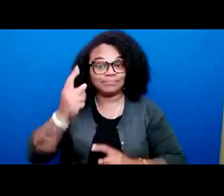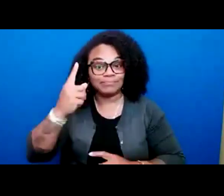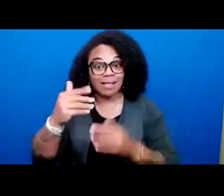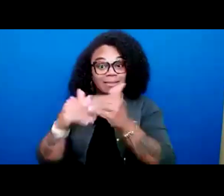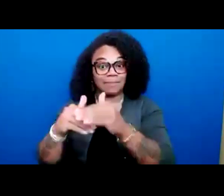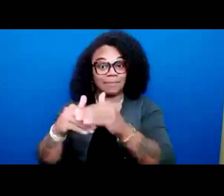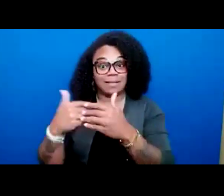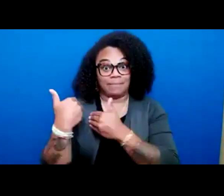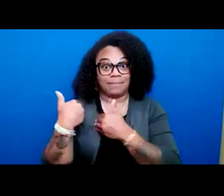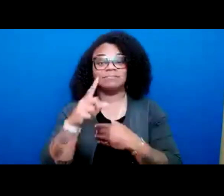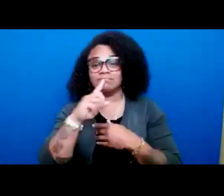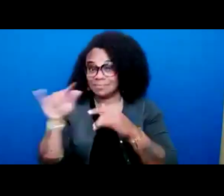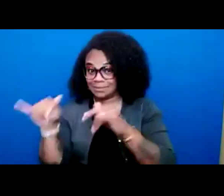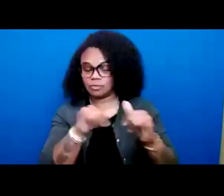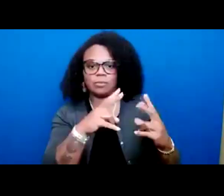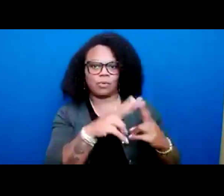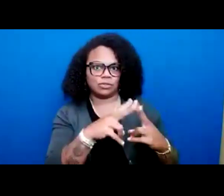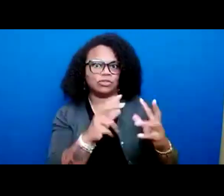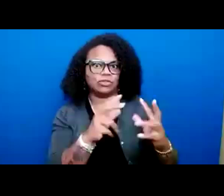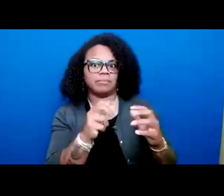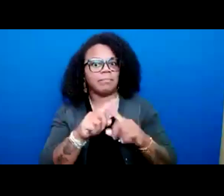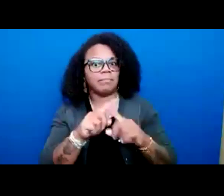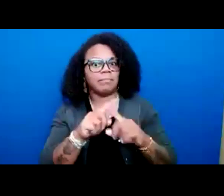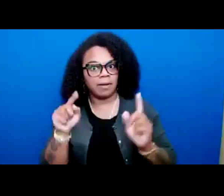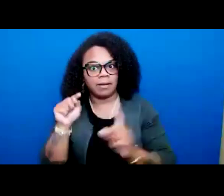to a partnership with